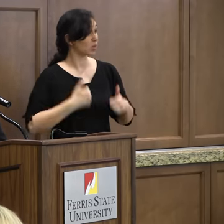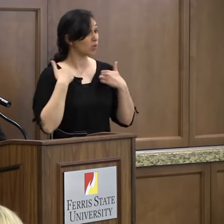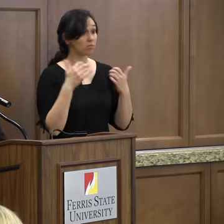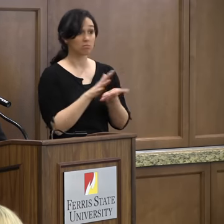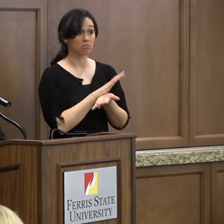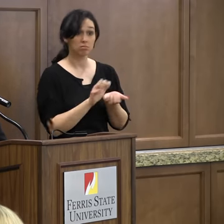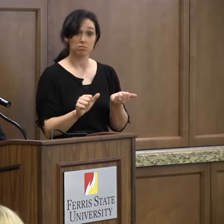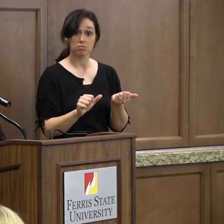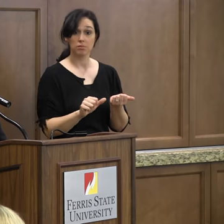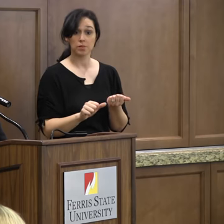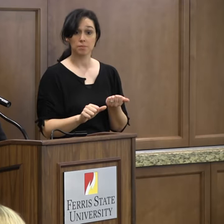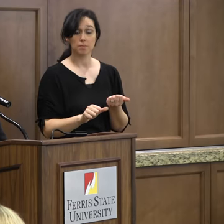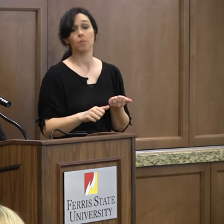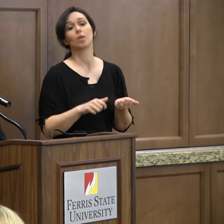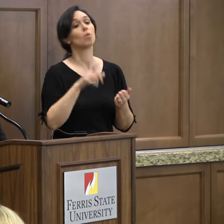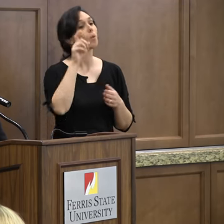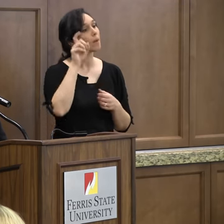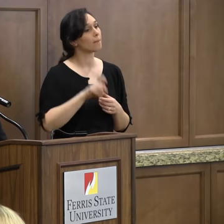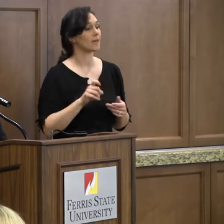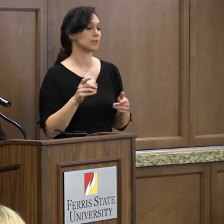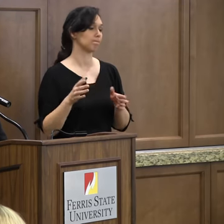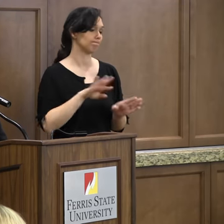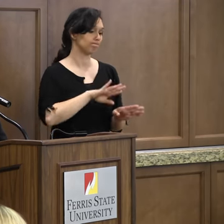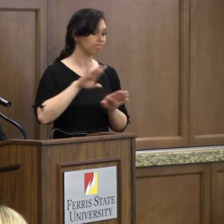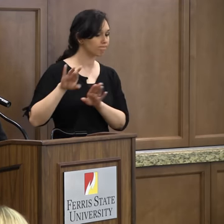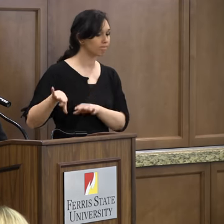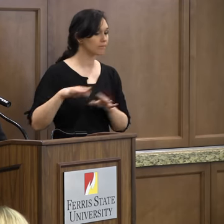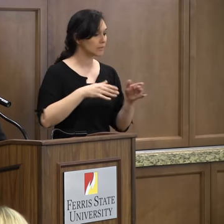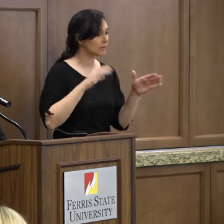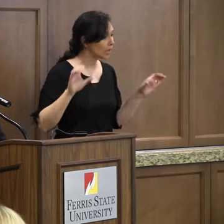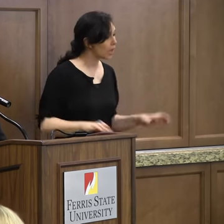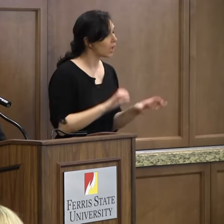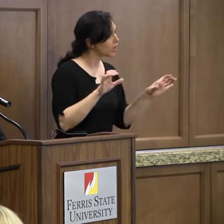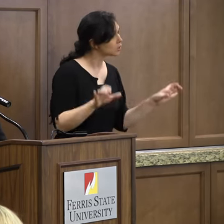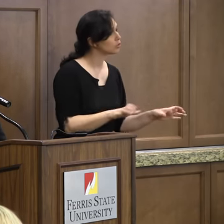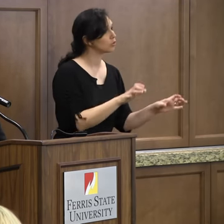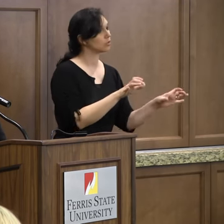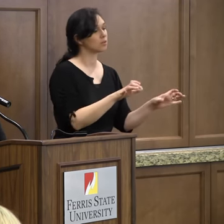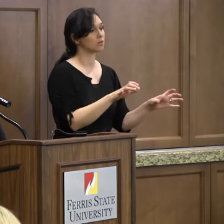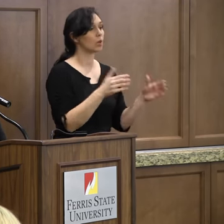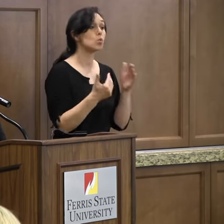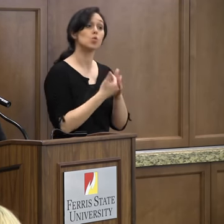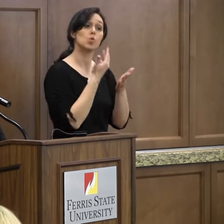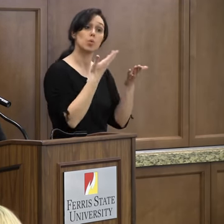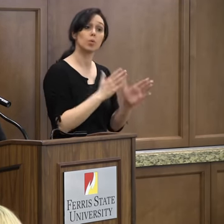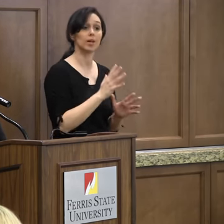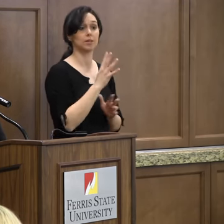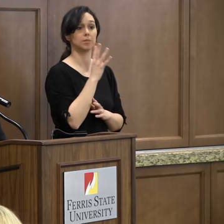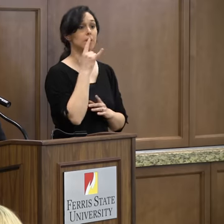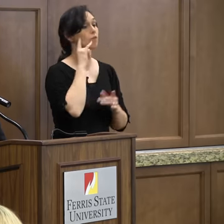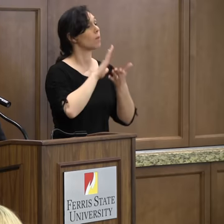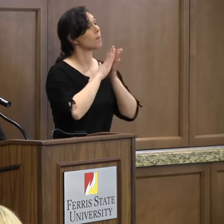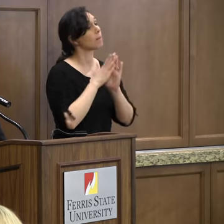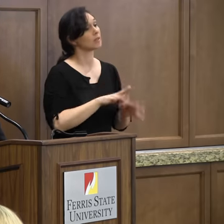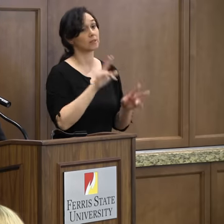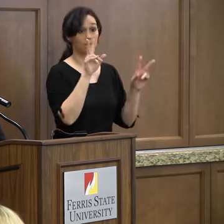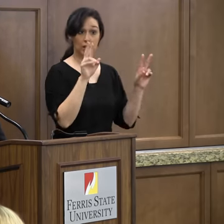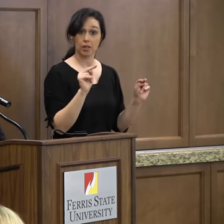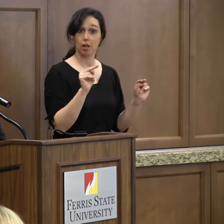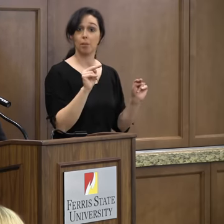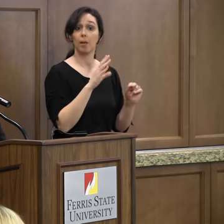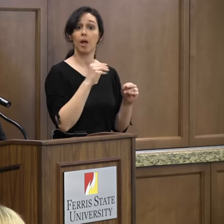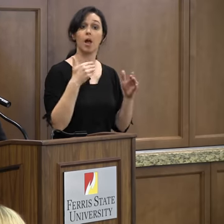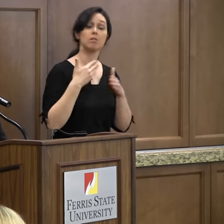move past indecision to action. We must find new ways to speak for peace in Vietnam and justice throughout